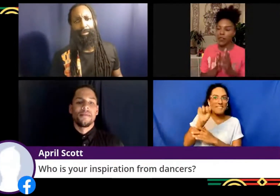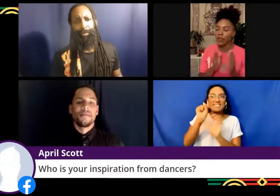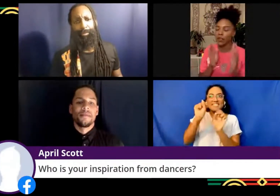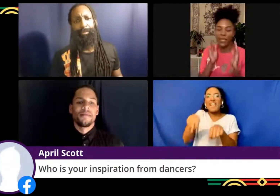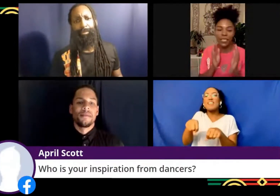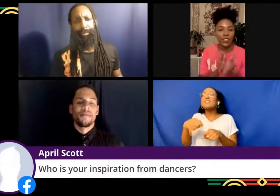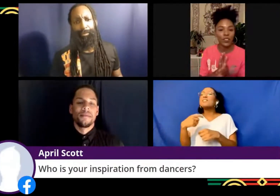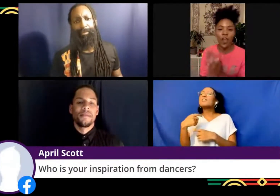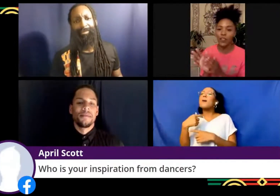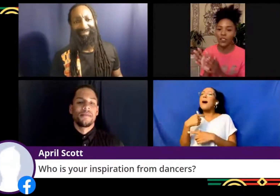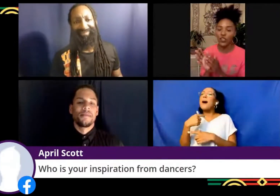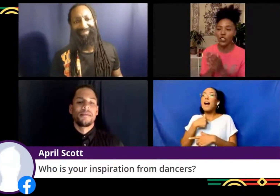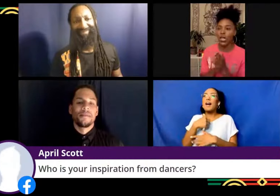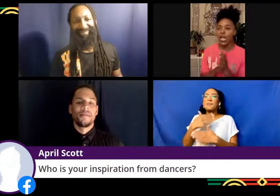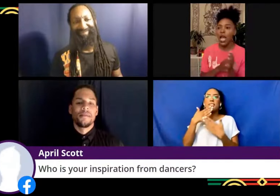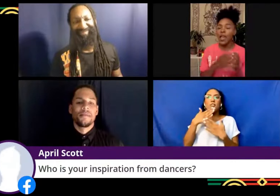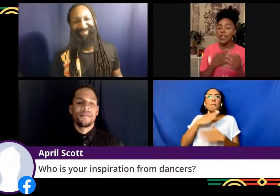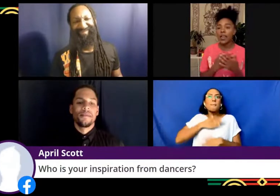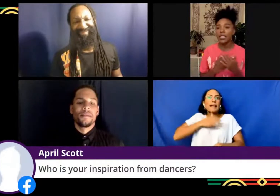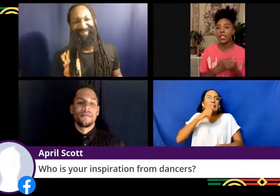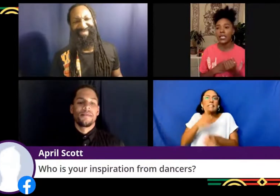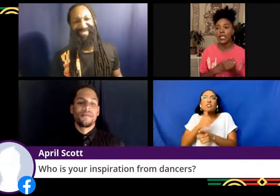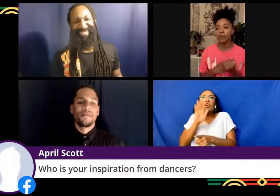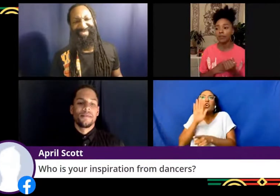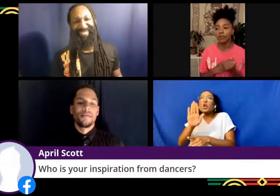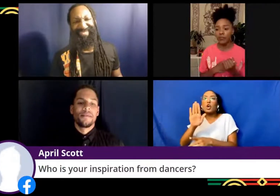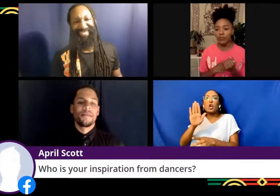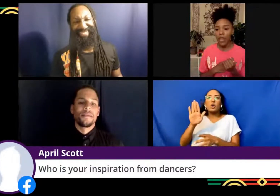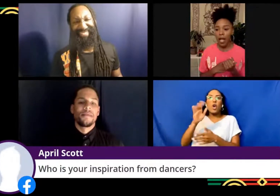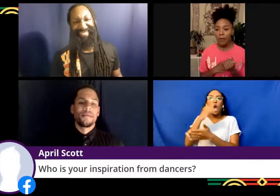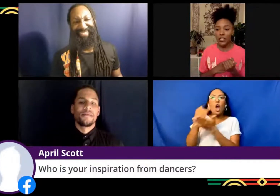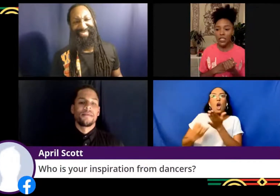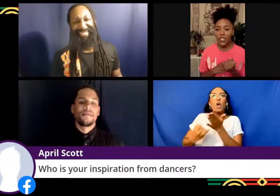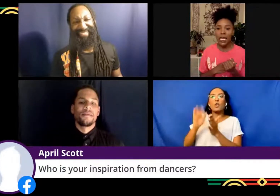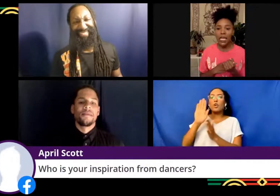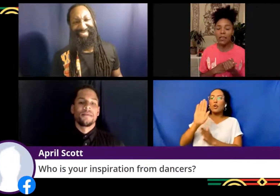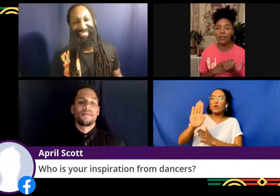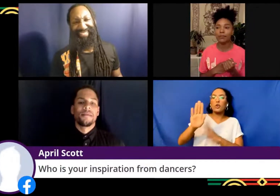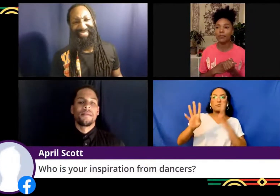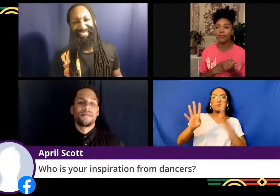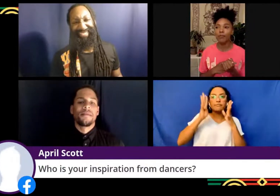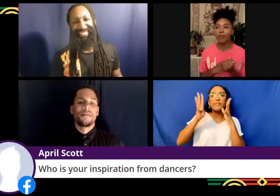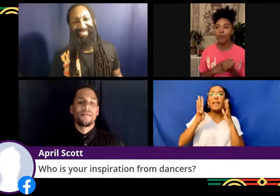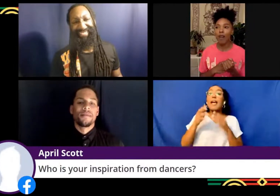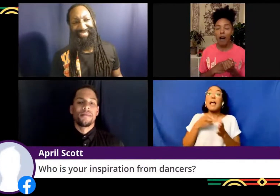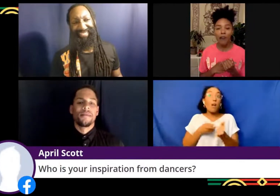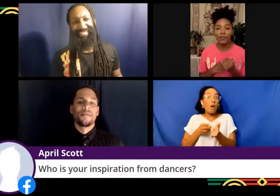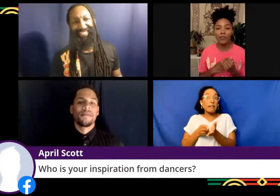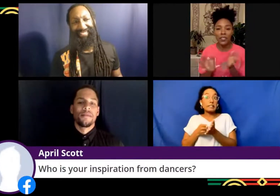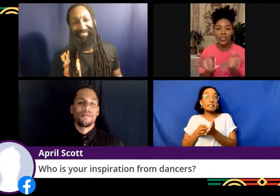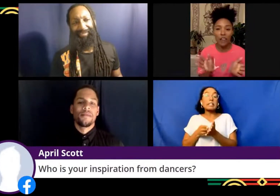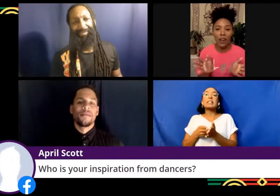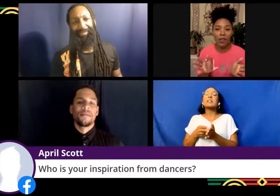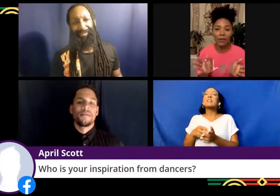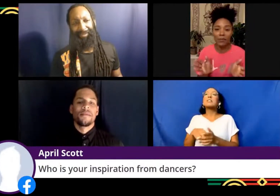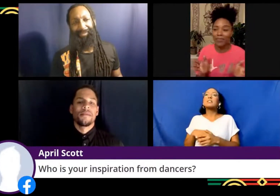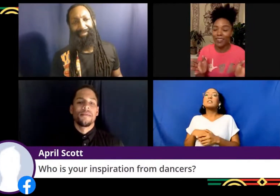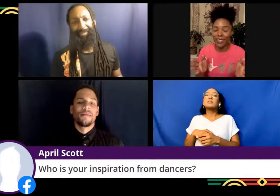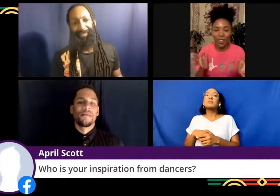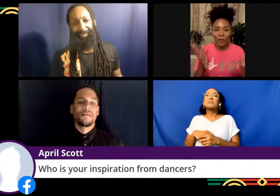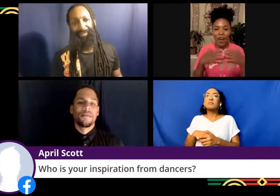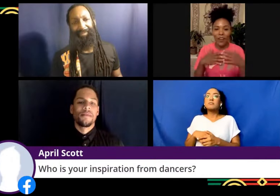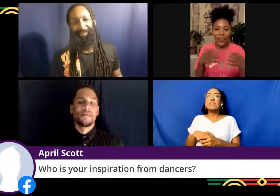thankful for my sister's artistry. And honestly, I'm just going to say all of Dance Theater